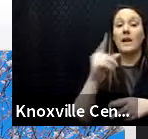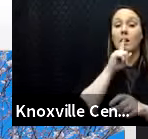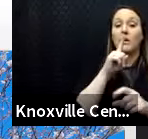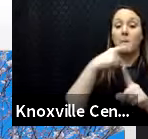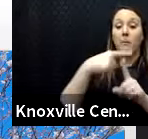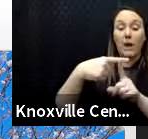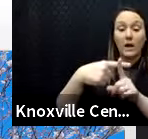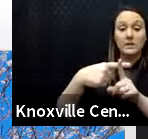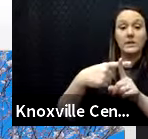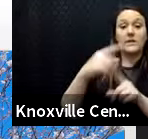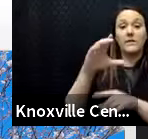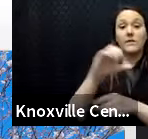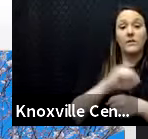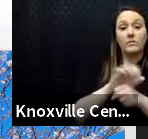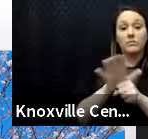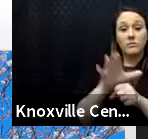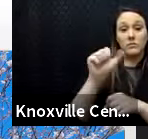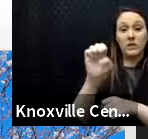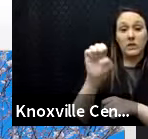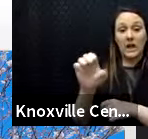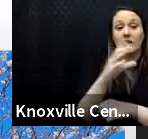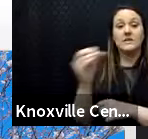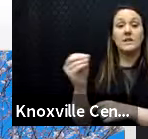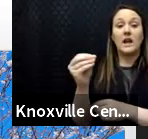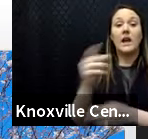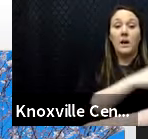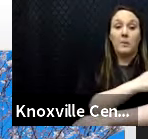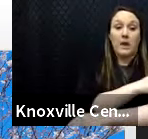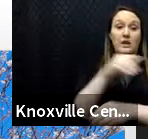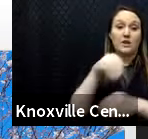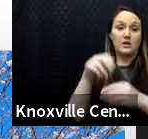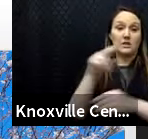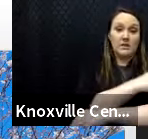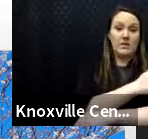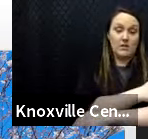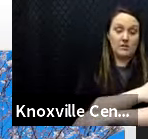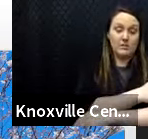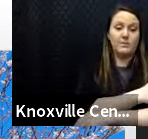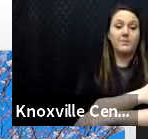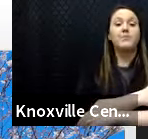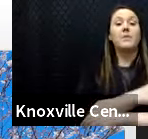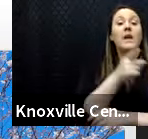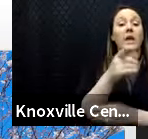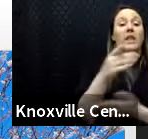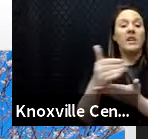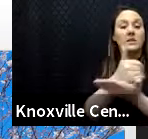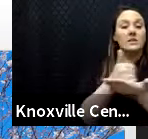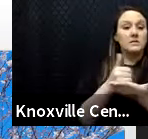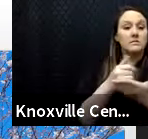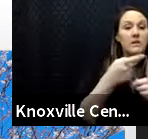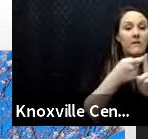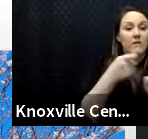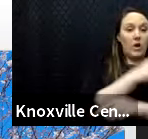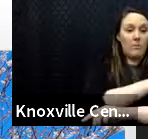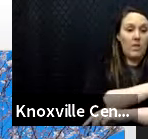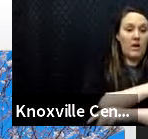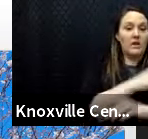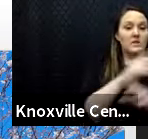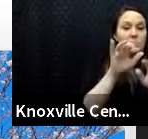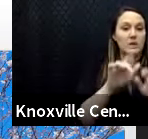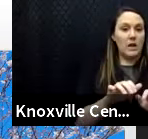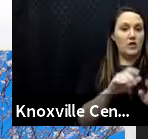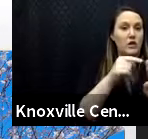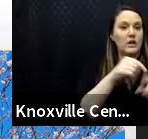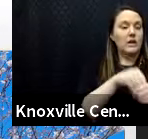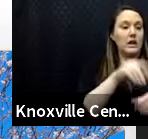test results in the hospitals. This data is gathered from information put into the hospitals put into the Tennessee Healthcare Resource